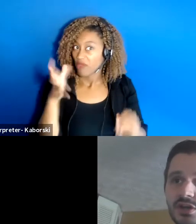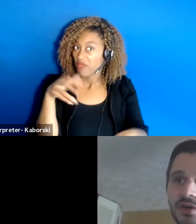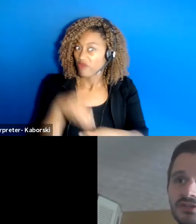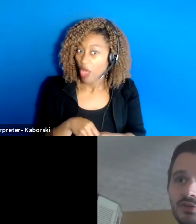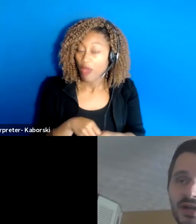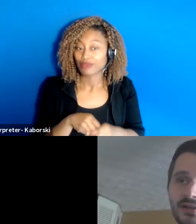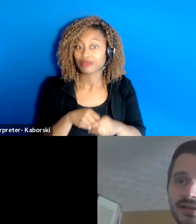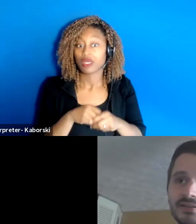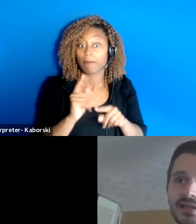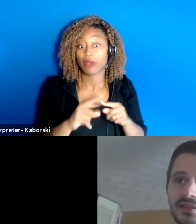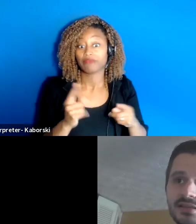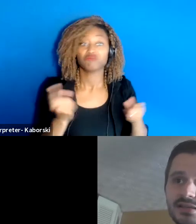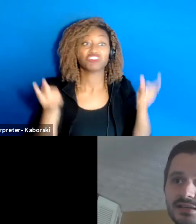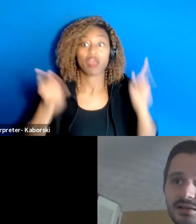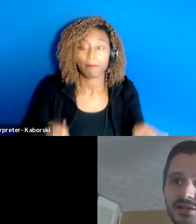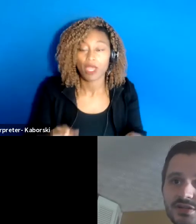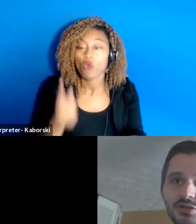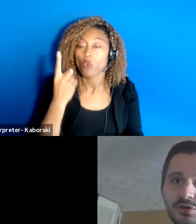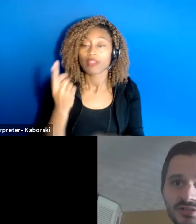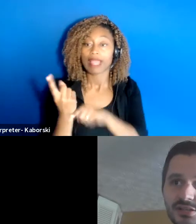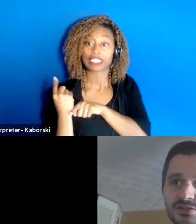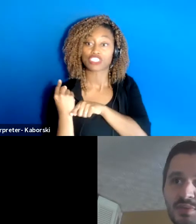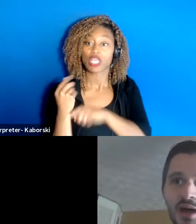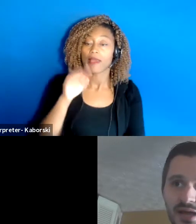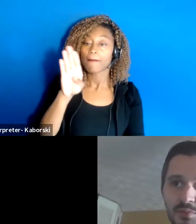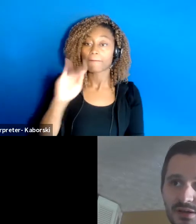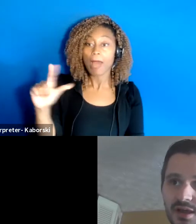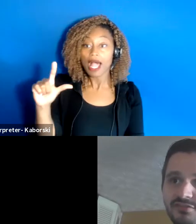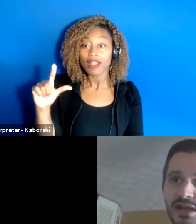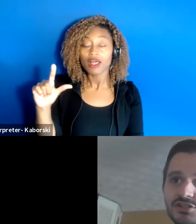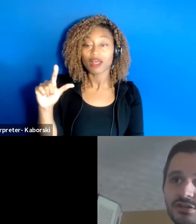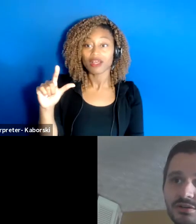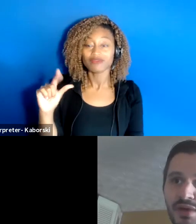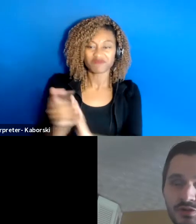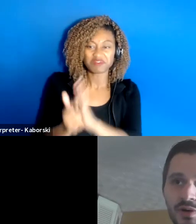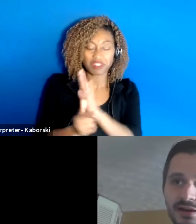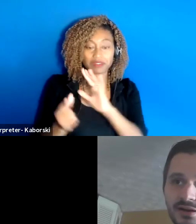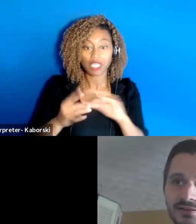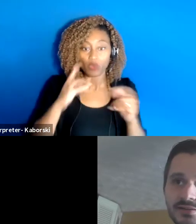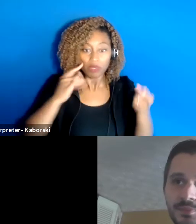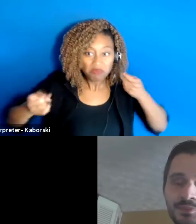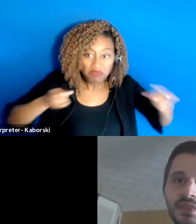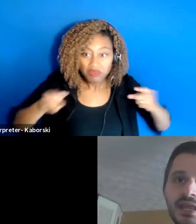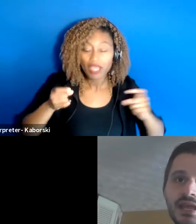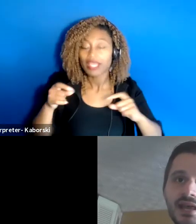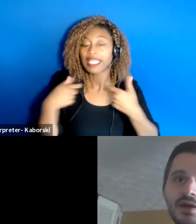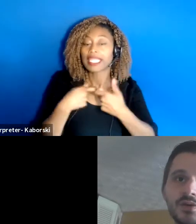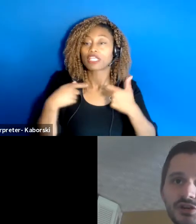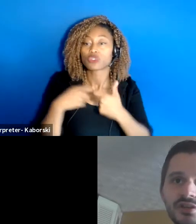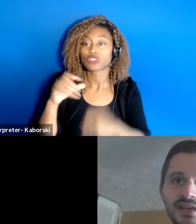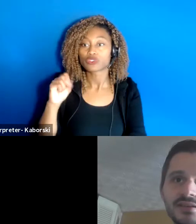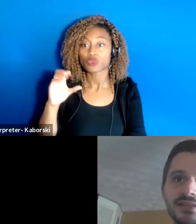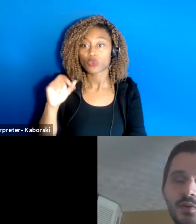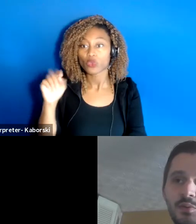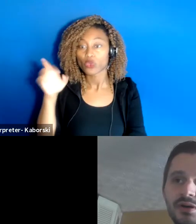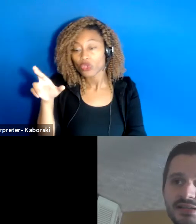year that was going to regulate the electric scooters that you see popping up in a lot of major metro areas. And there were